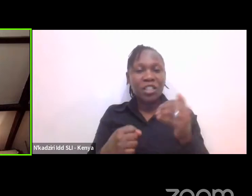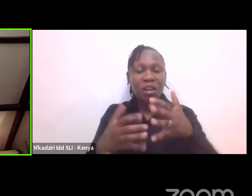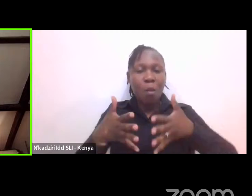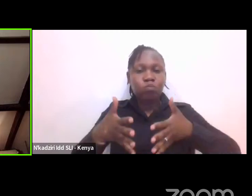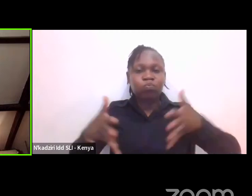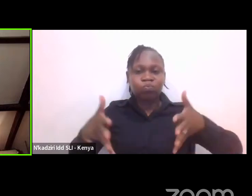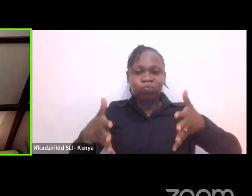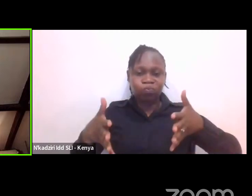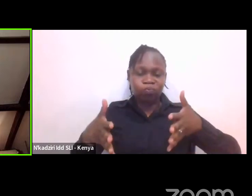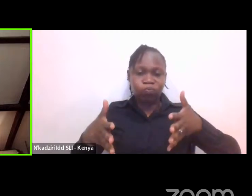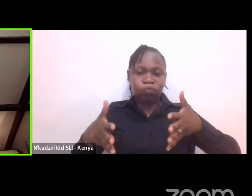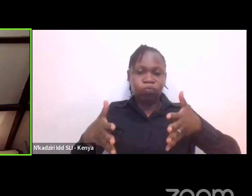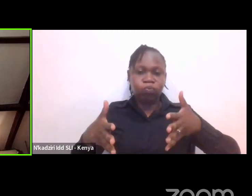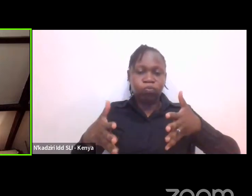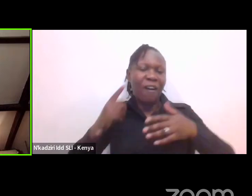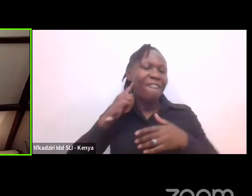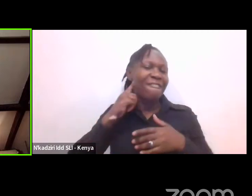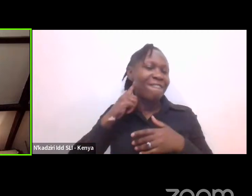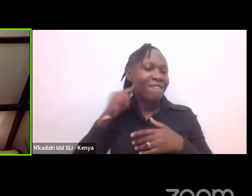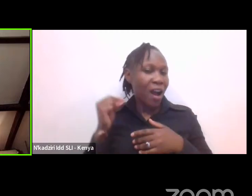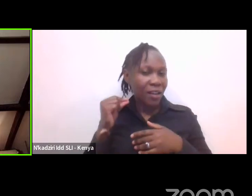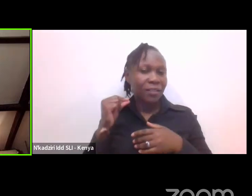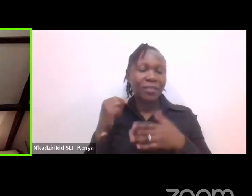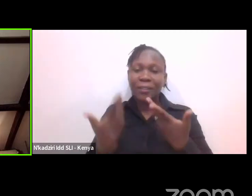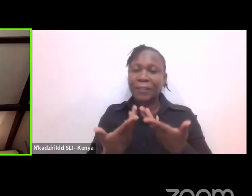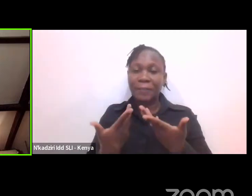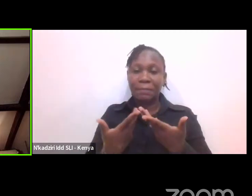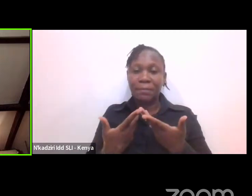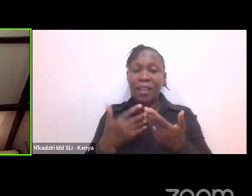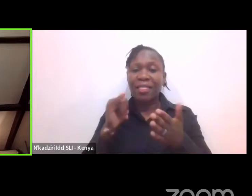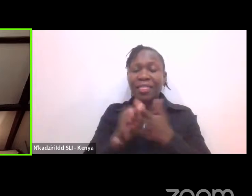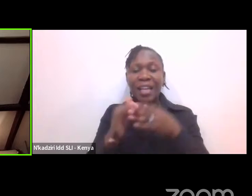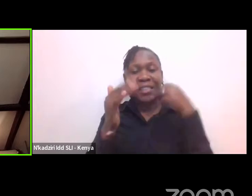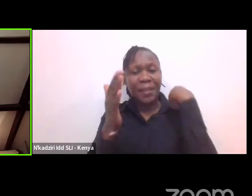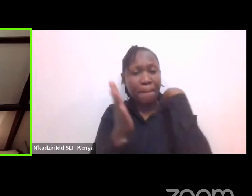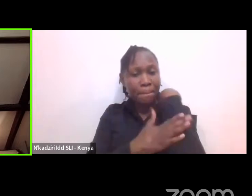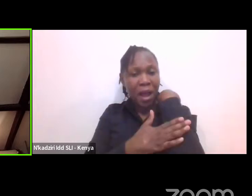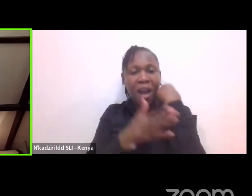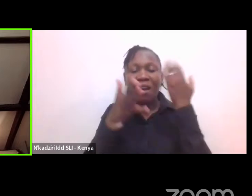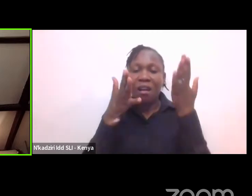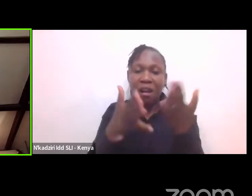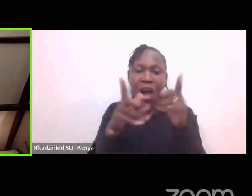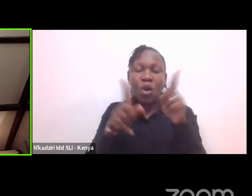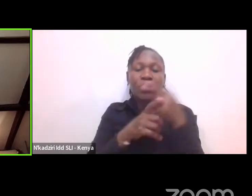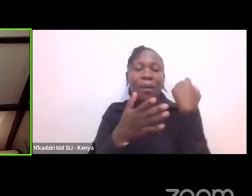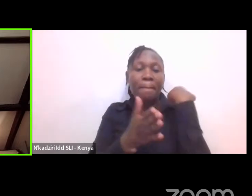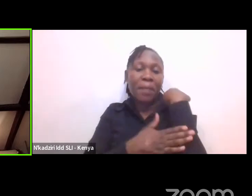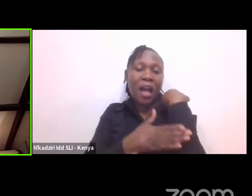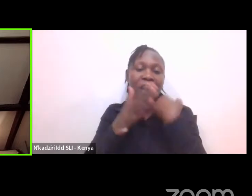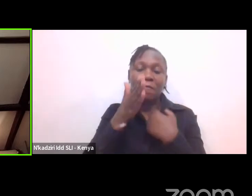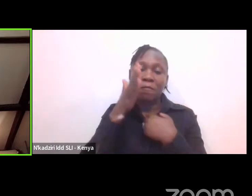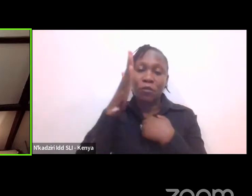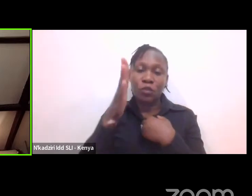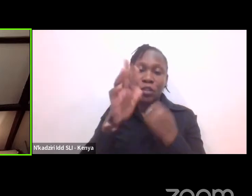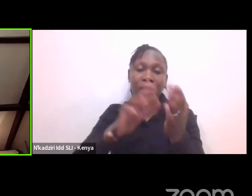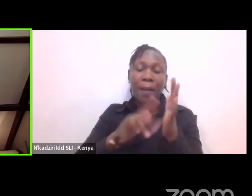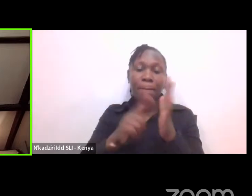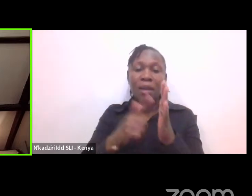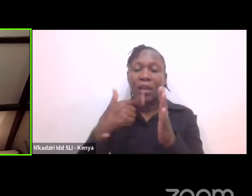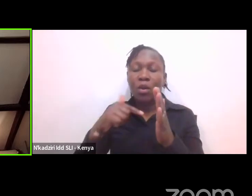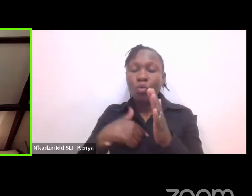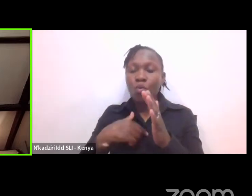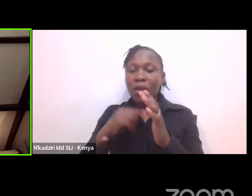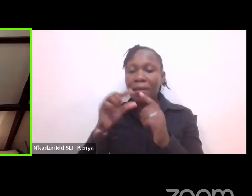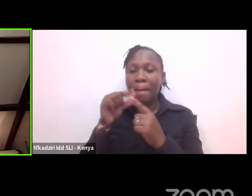It's bad now, and it's bad for the future. So we are starting to prioritize target-focused